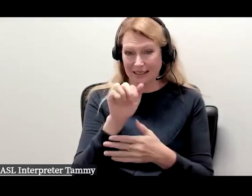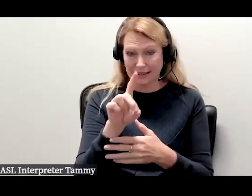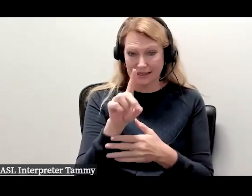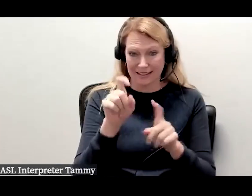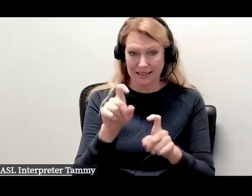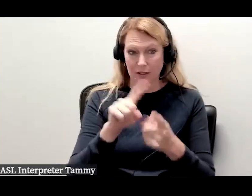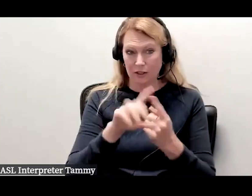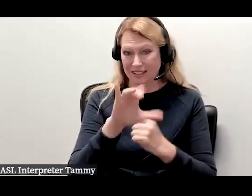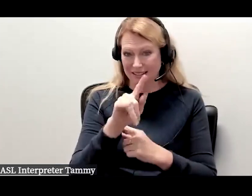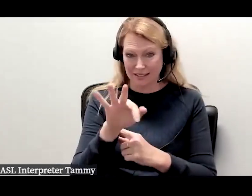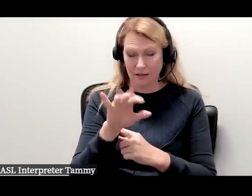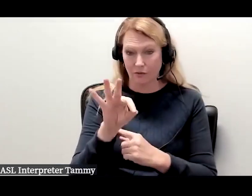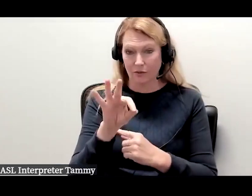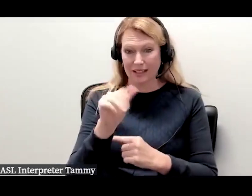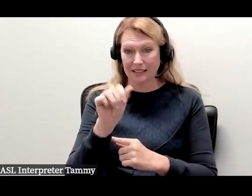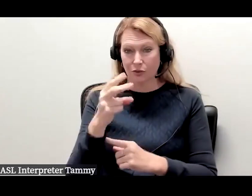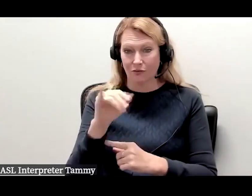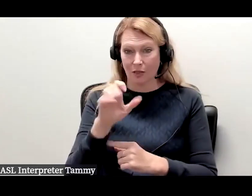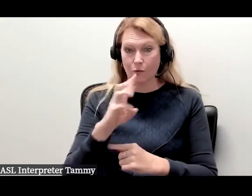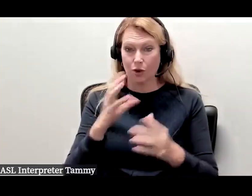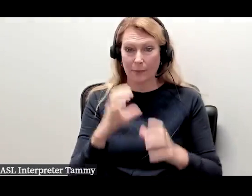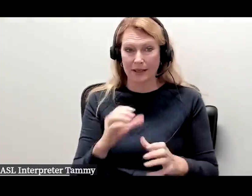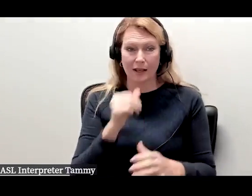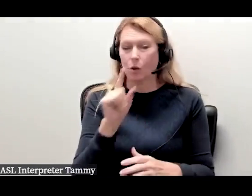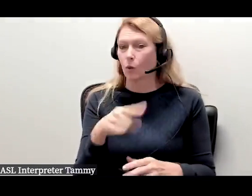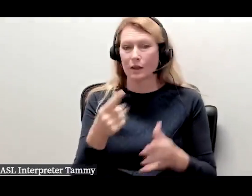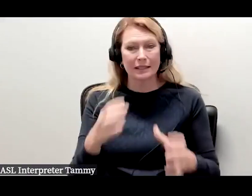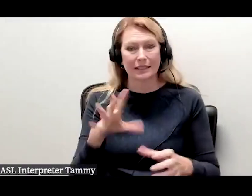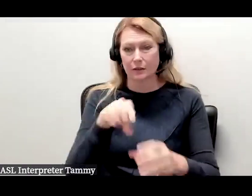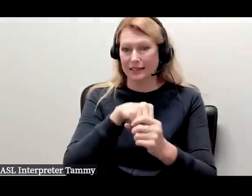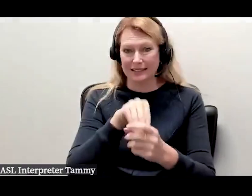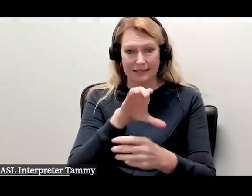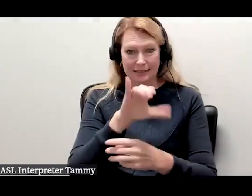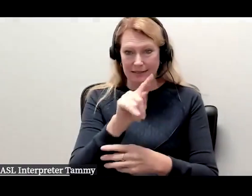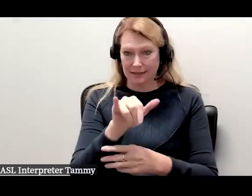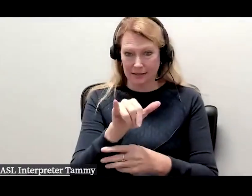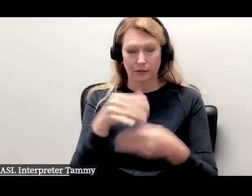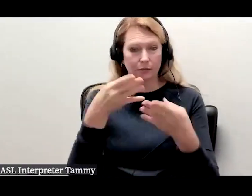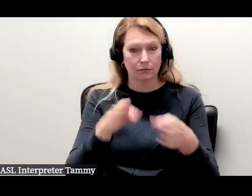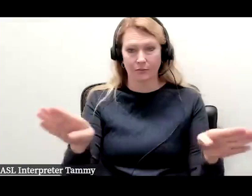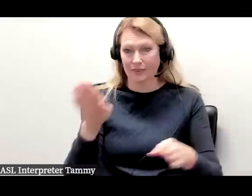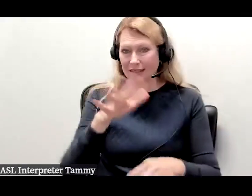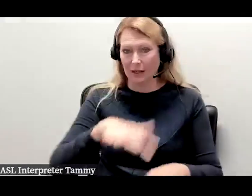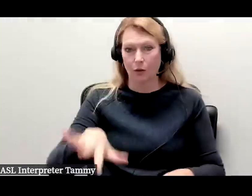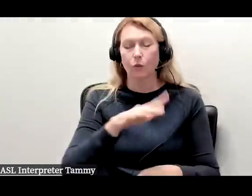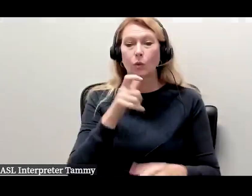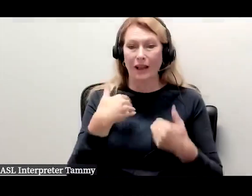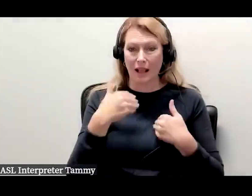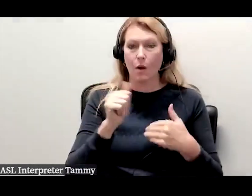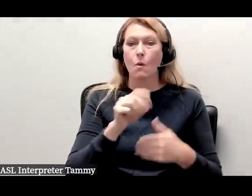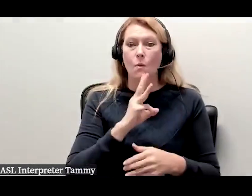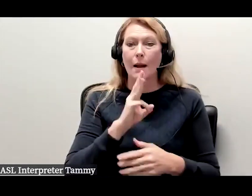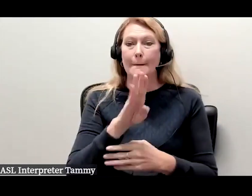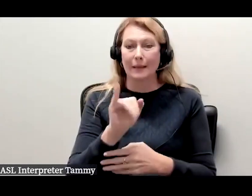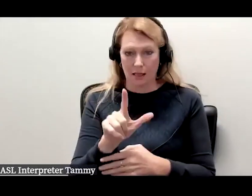City of Asheville water customers. That is not just customers within the city limits. That is everybody who gets a water bill